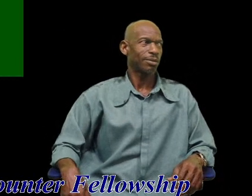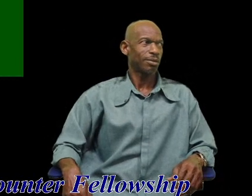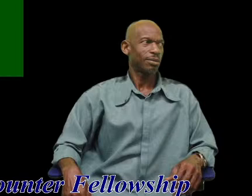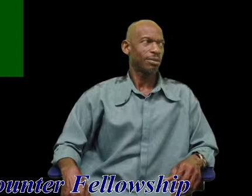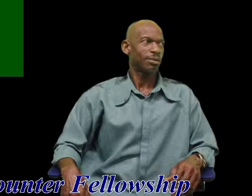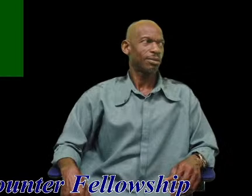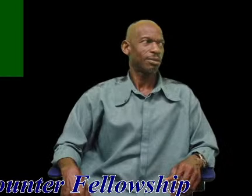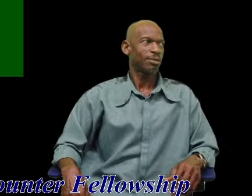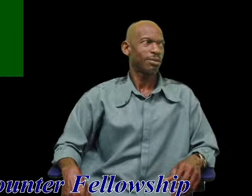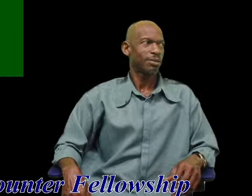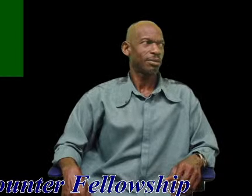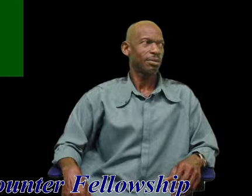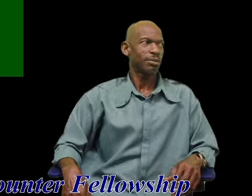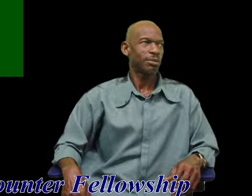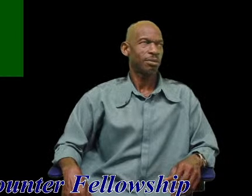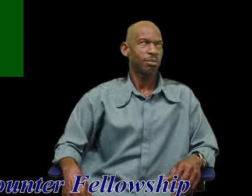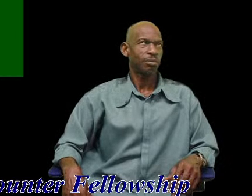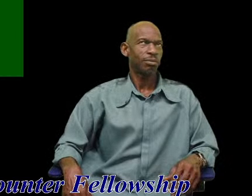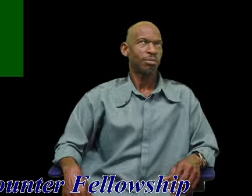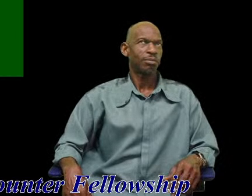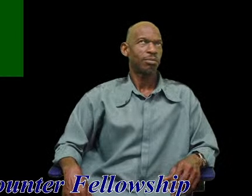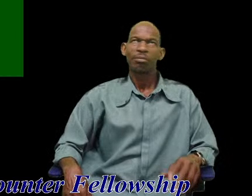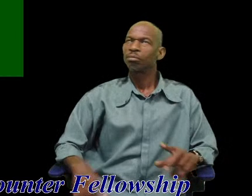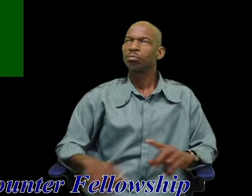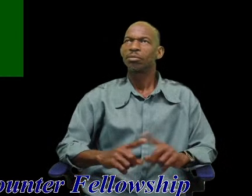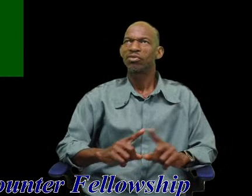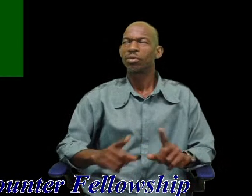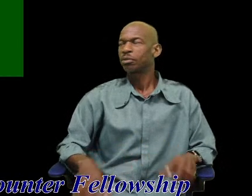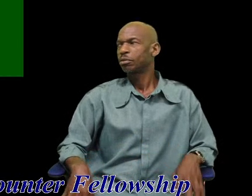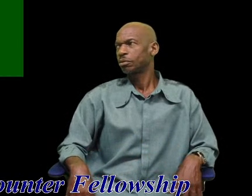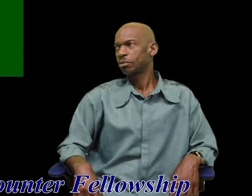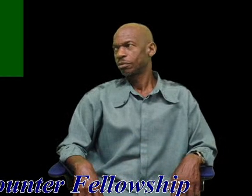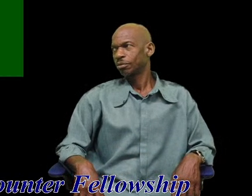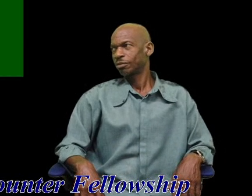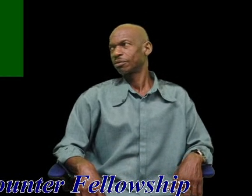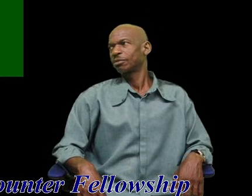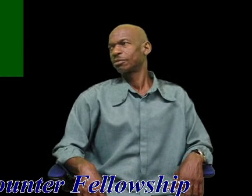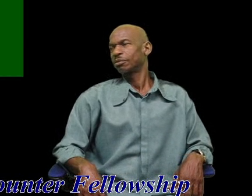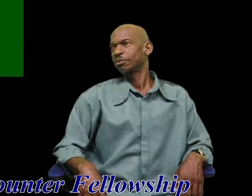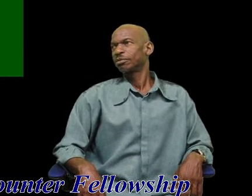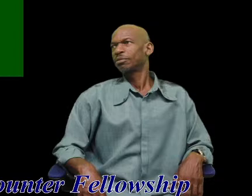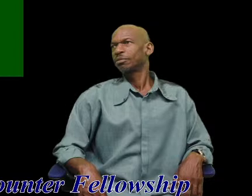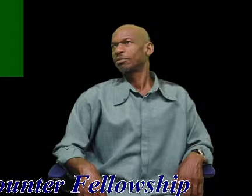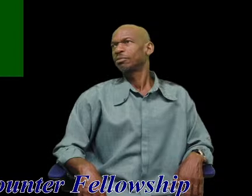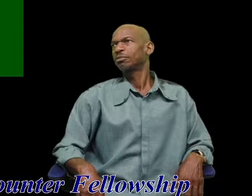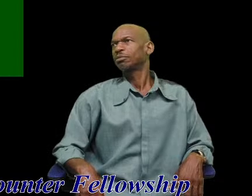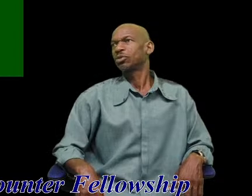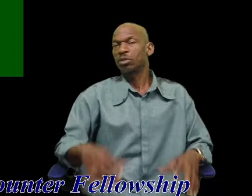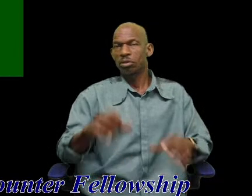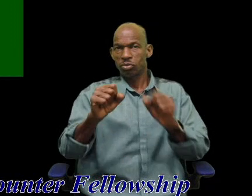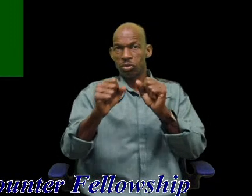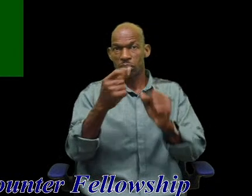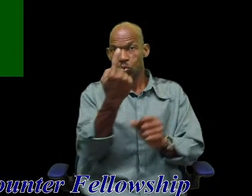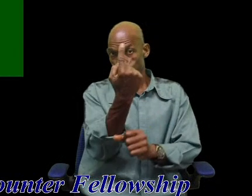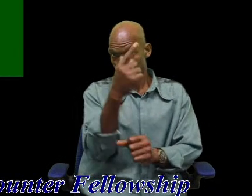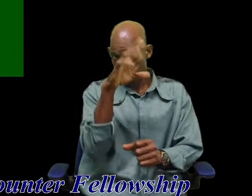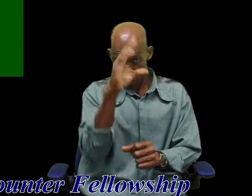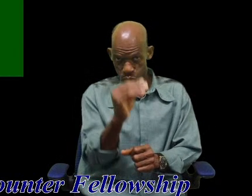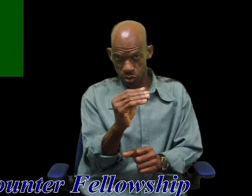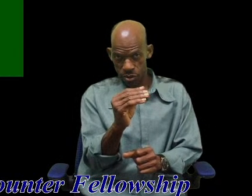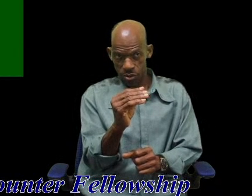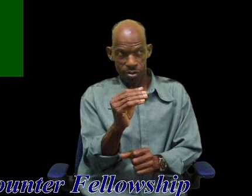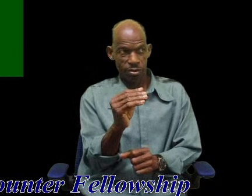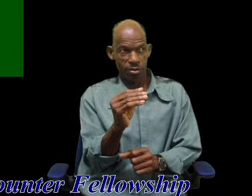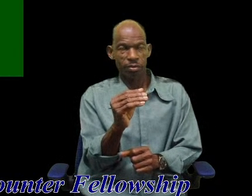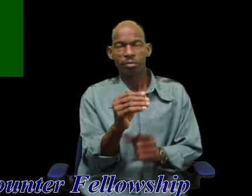but I need to show that this boy owns something, right? But because it is one boy,